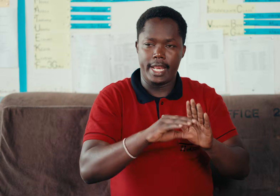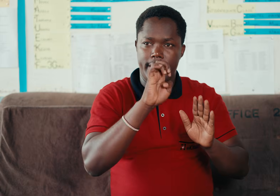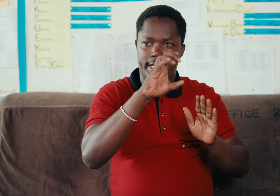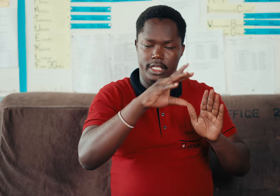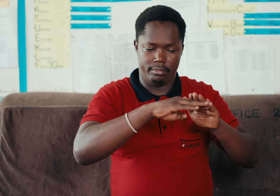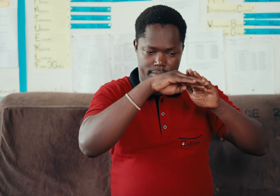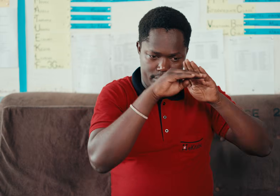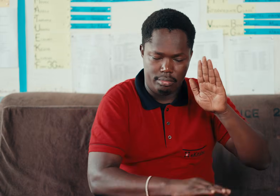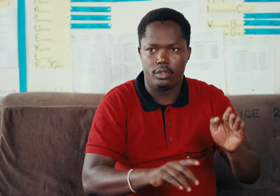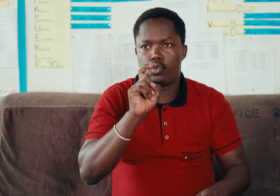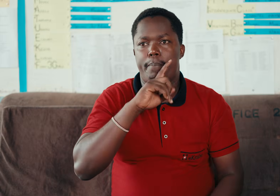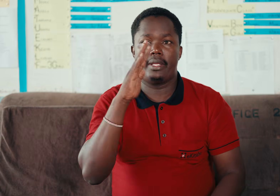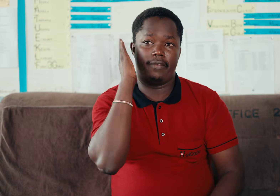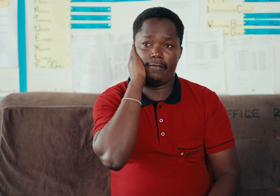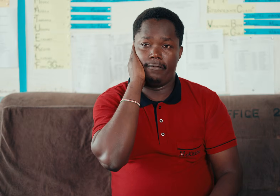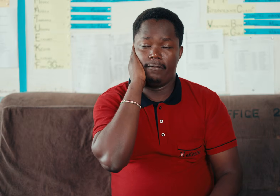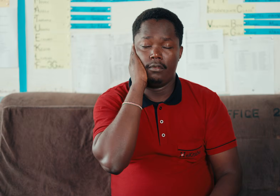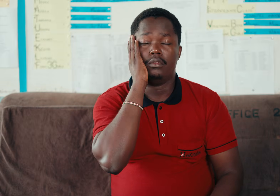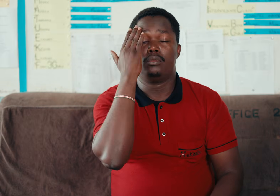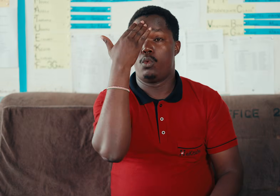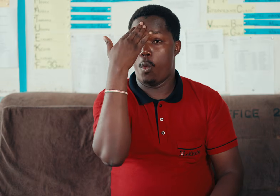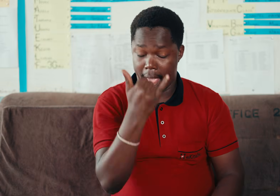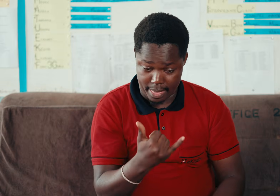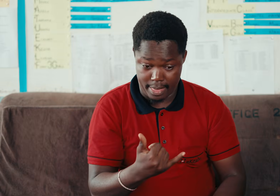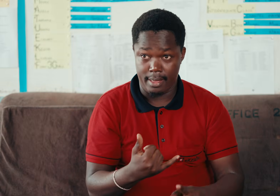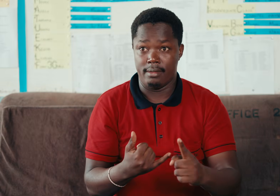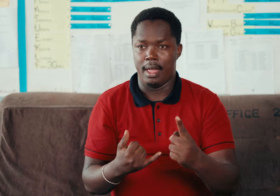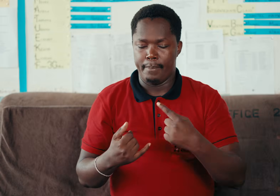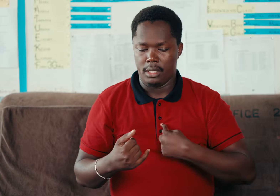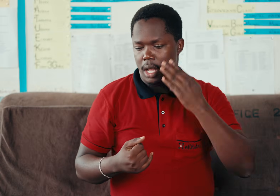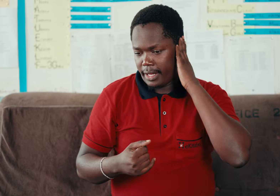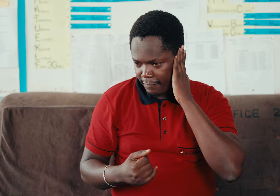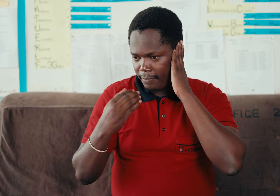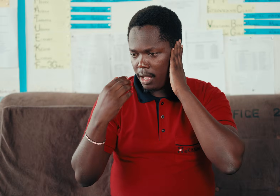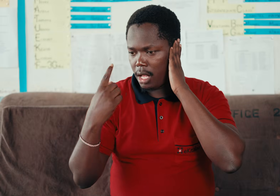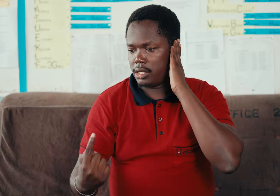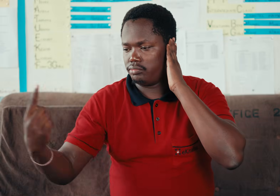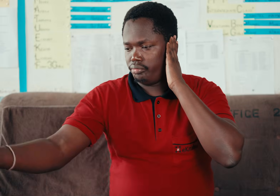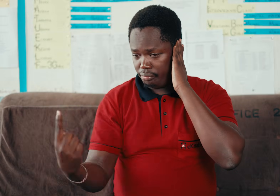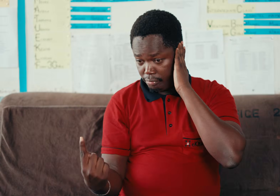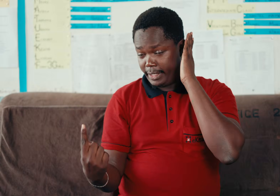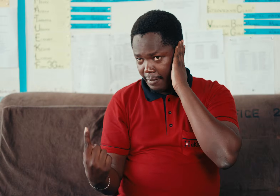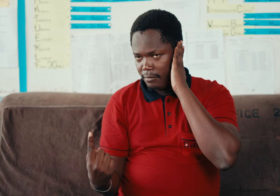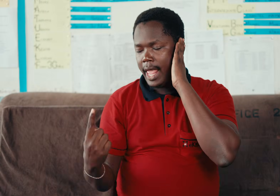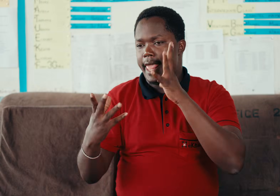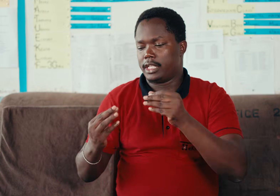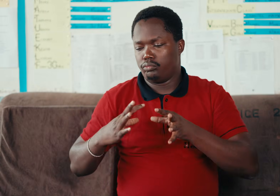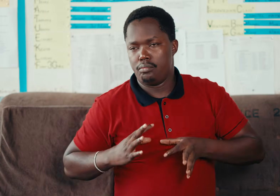that teachers in the ECD sector should be deaf. Reason being, as a deaf learner, I